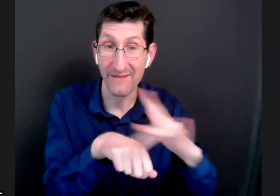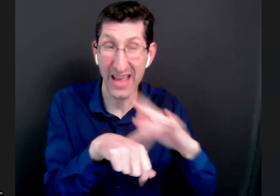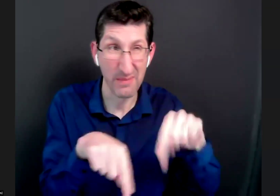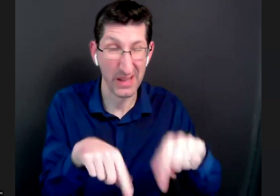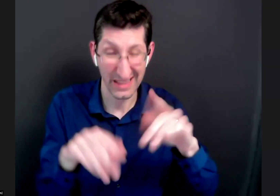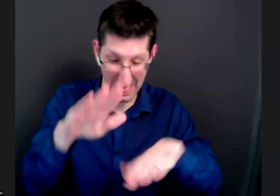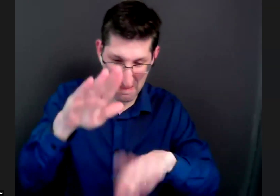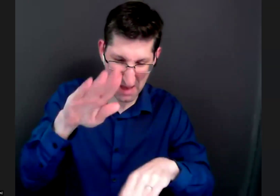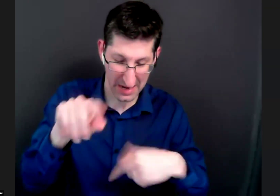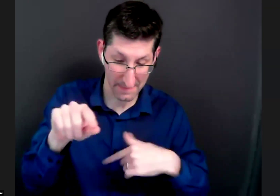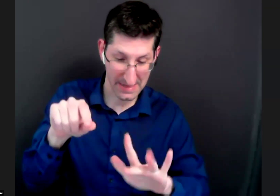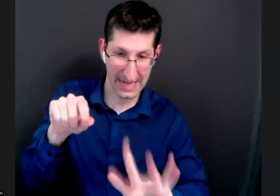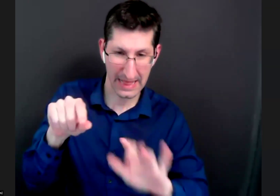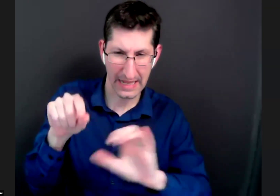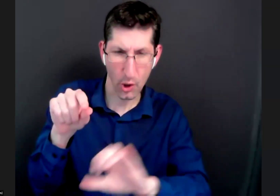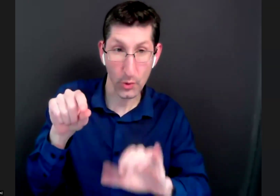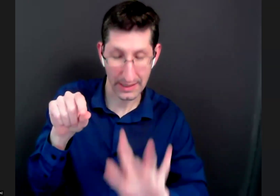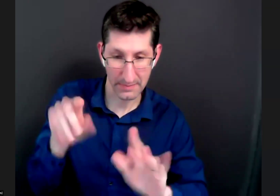button at the bottom of the screen.